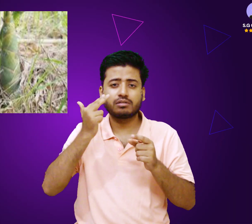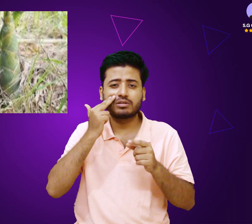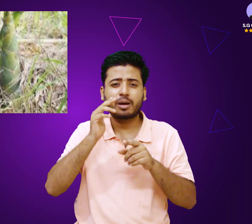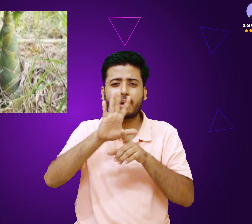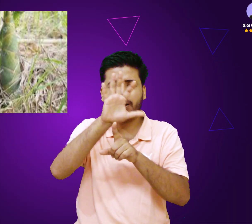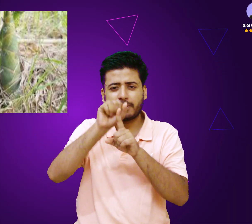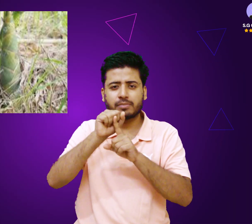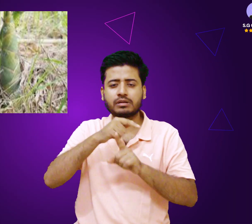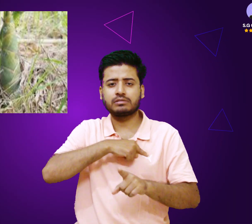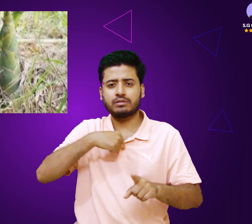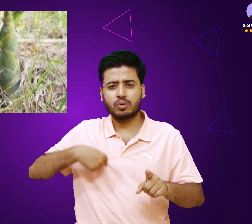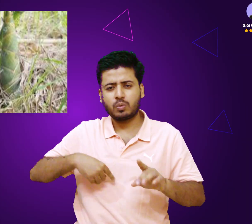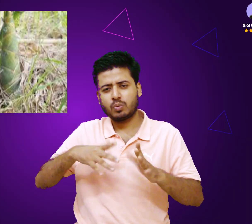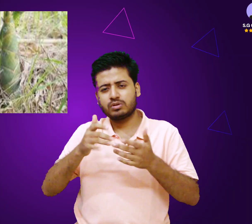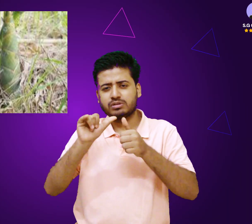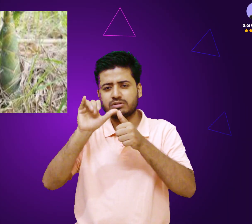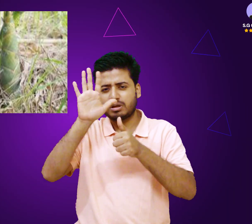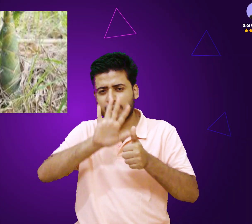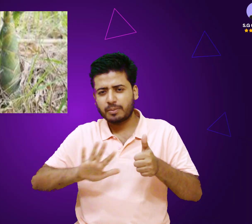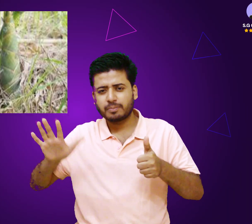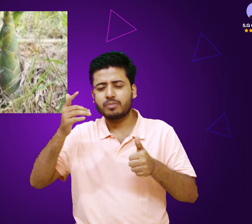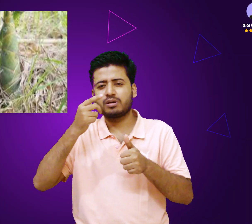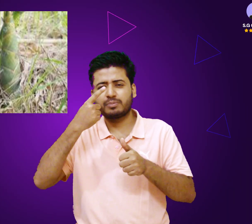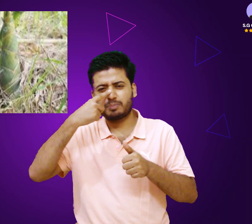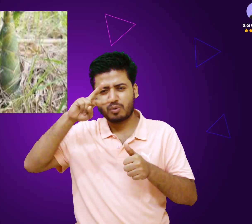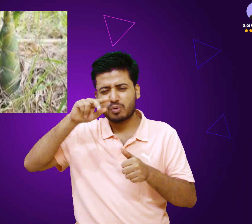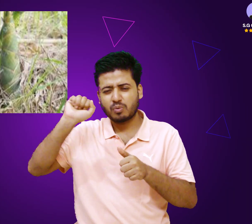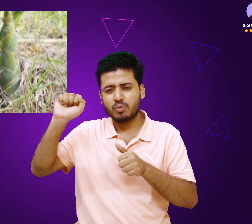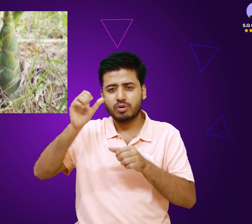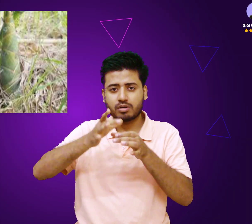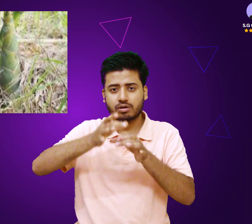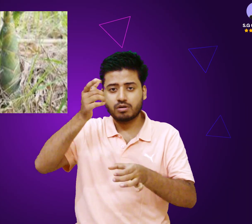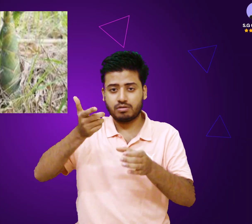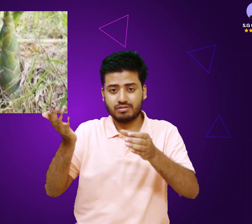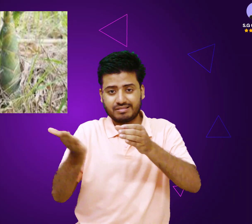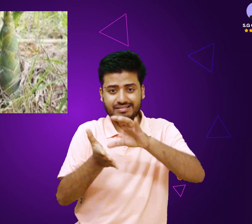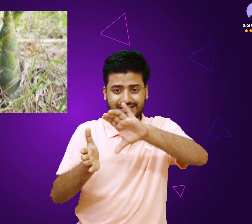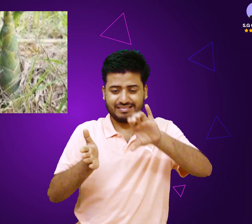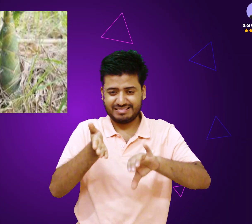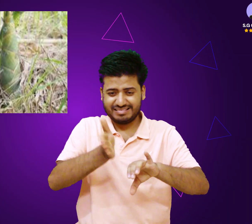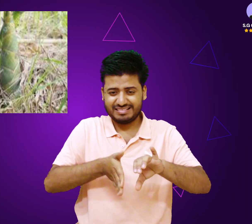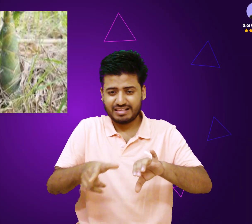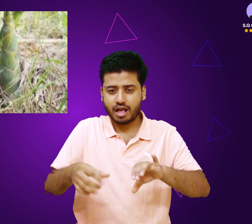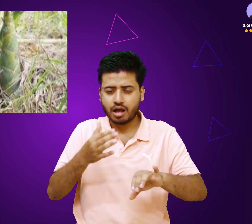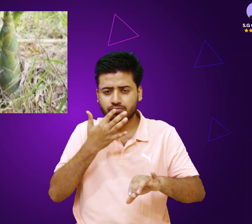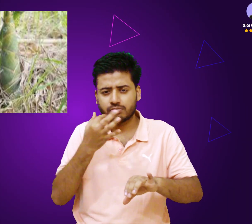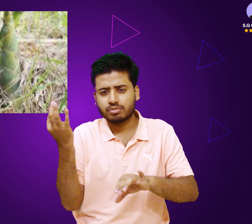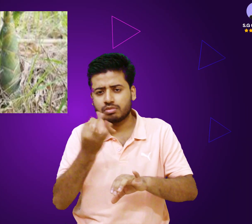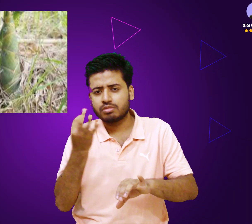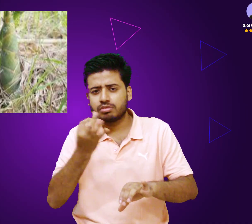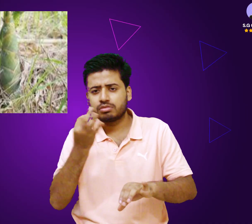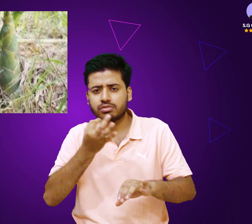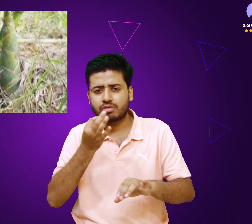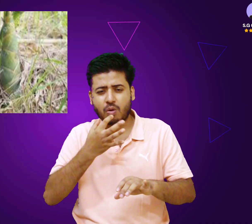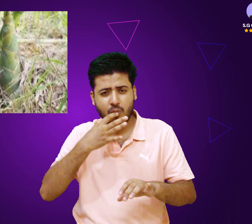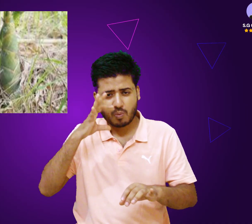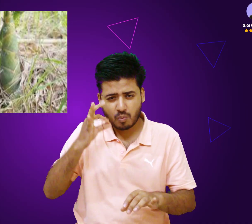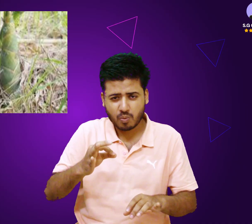not be eaten raw. Simple cooking methods like boiling, or processing techniques like fermenting, safely remove these